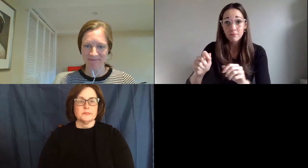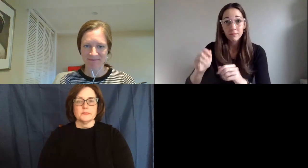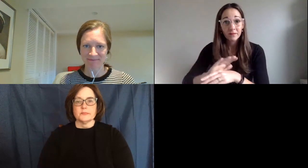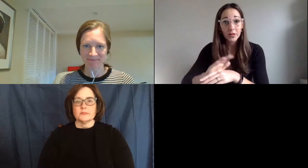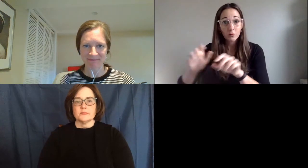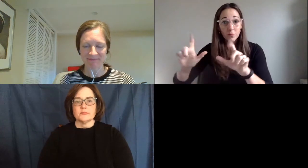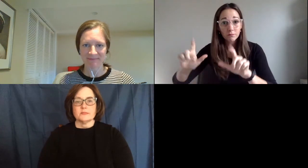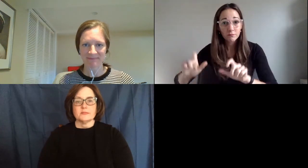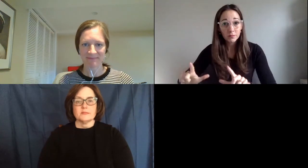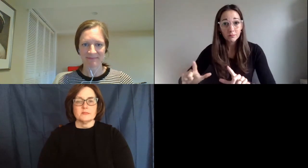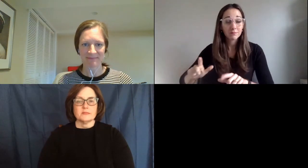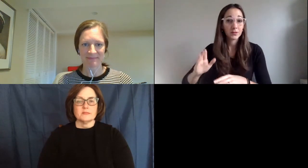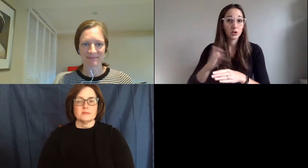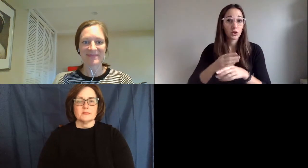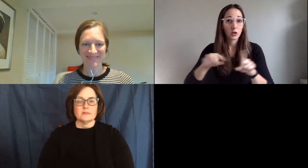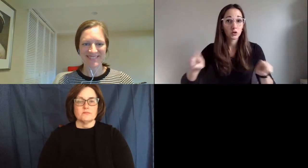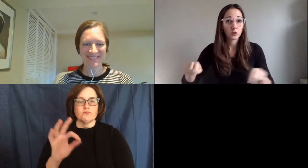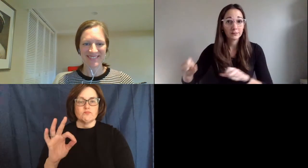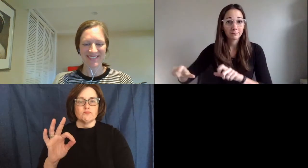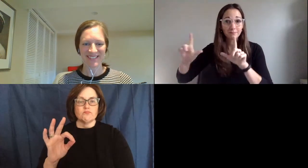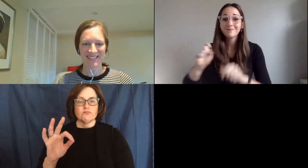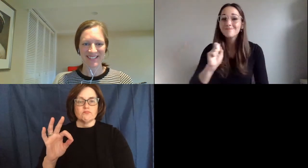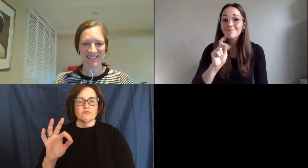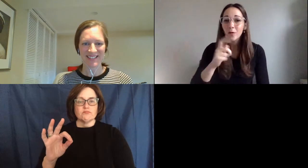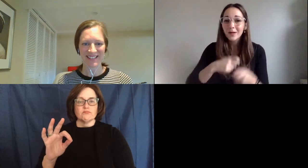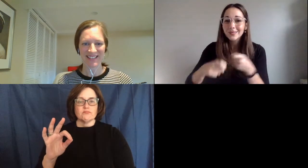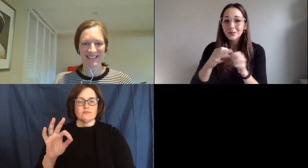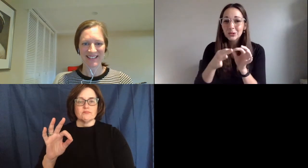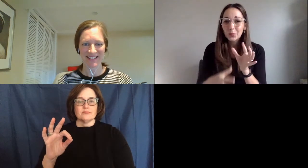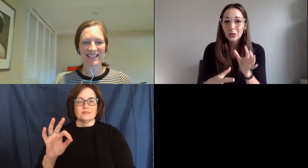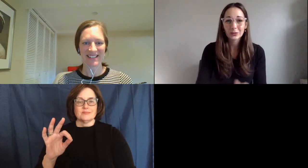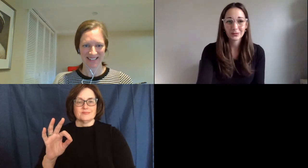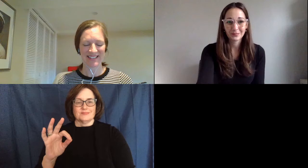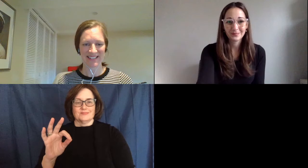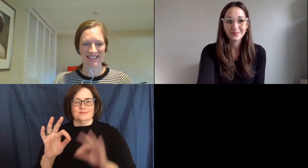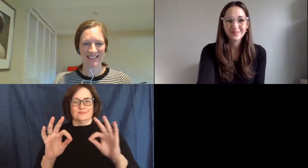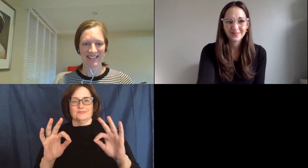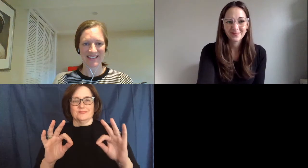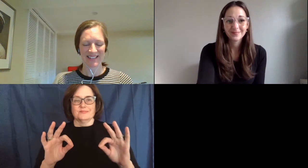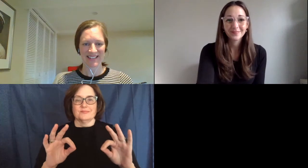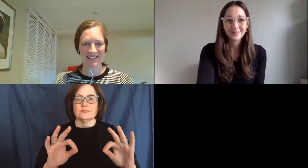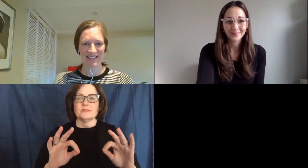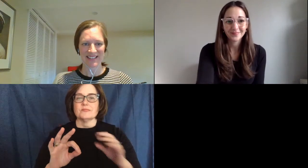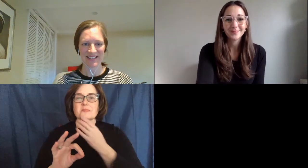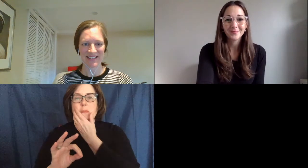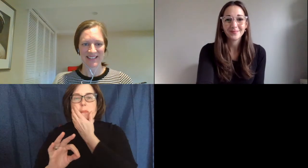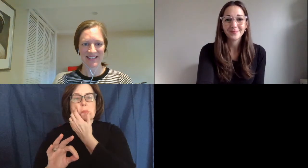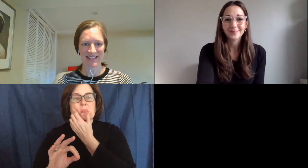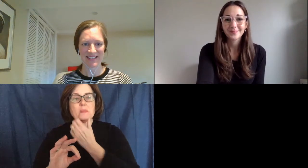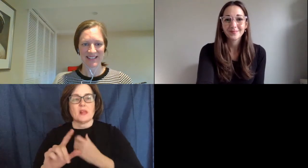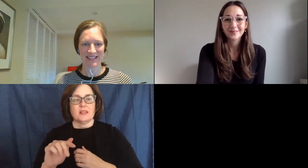presentation. Yes, I have clicked on that share button and I'm trying to